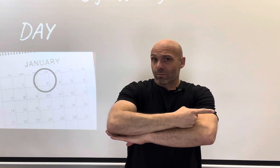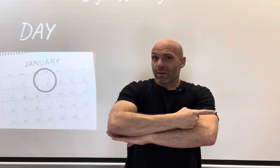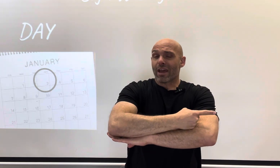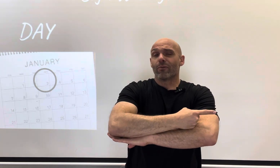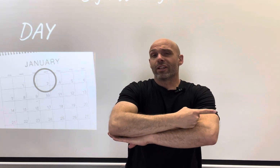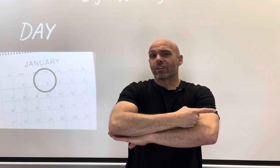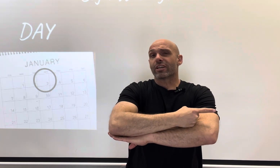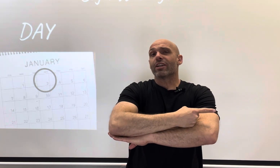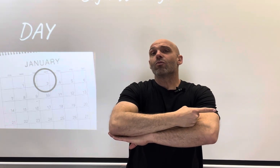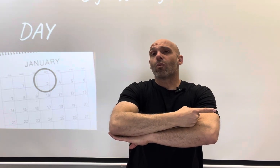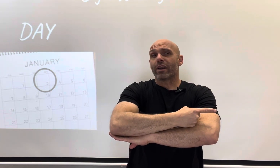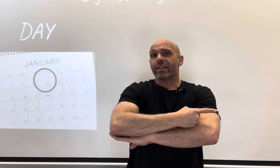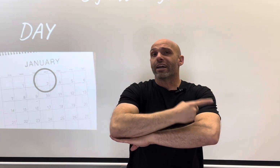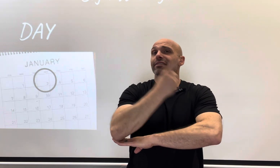And really, you're signing 1 day.